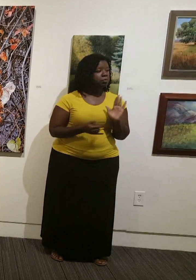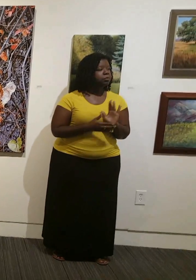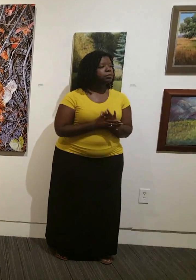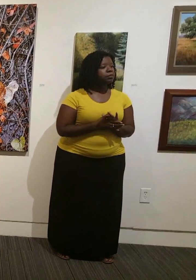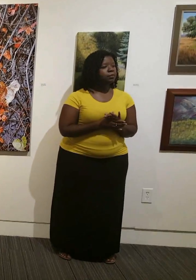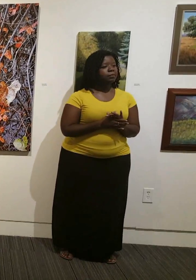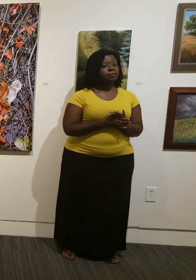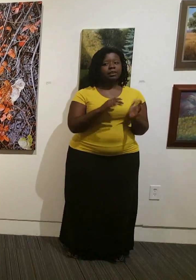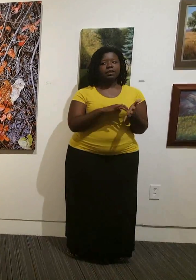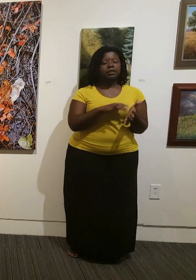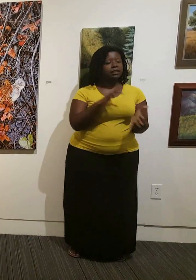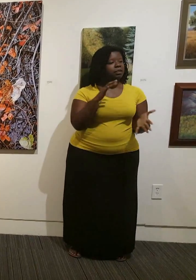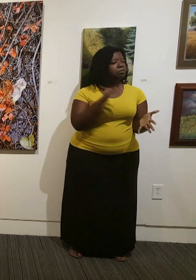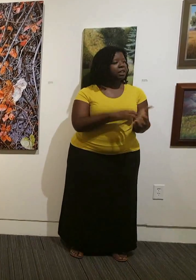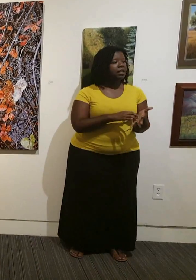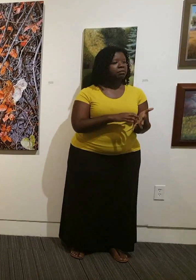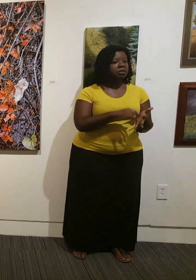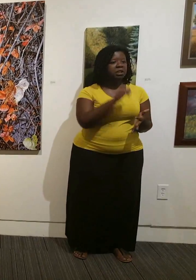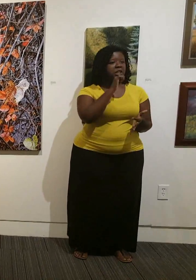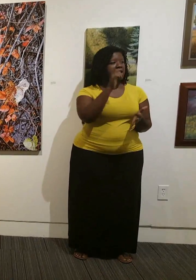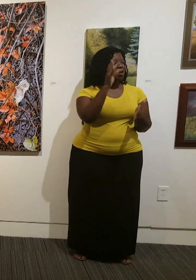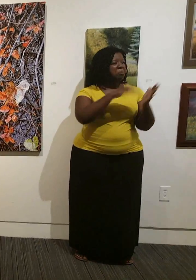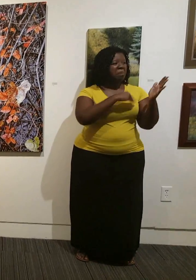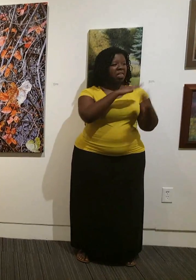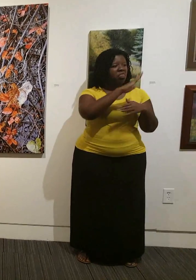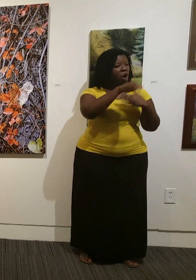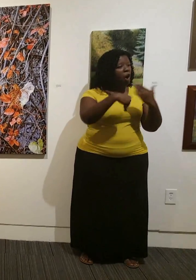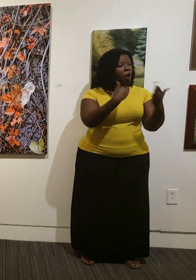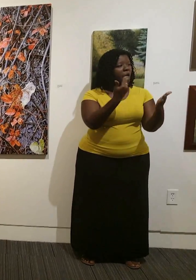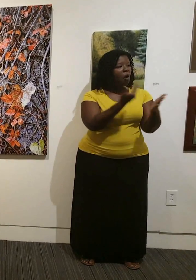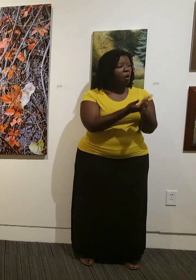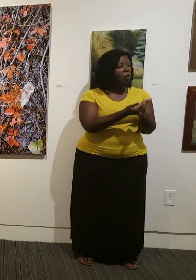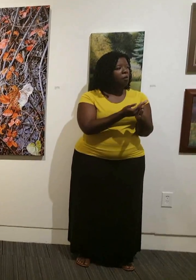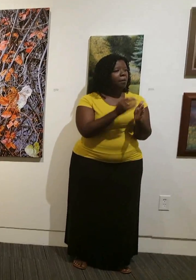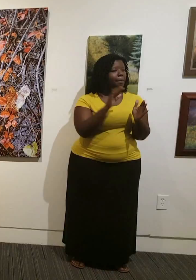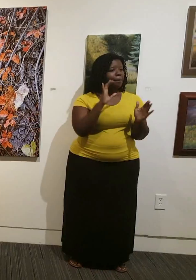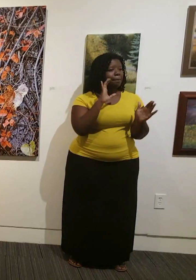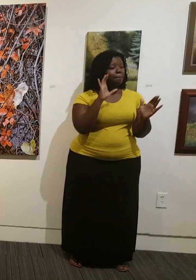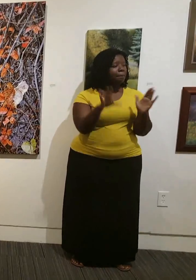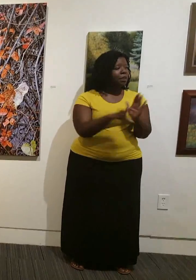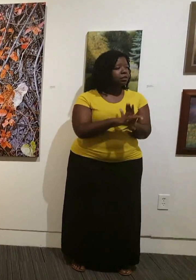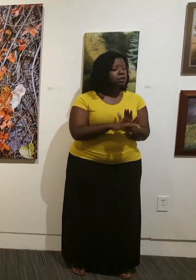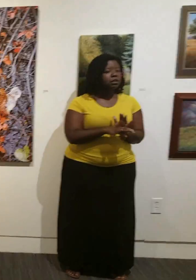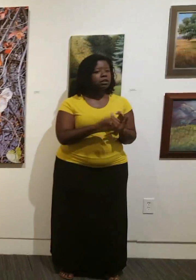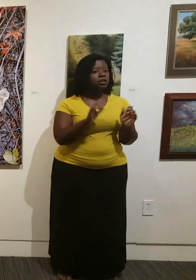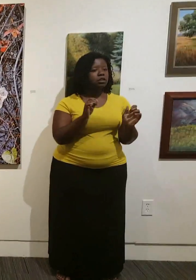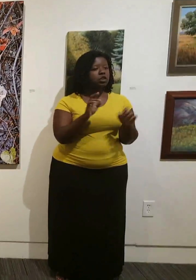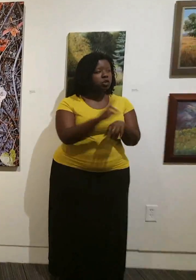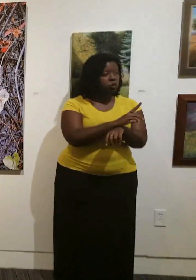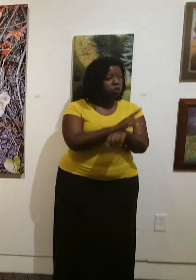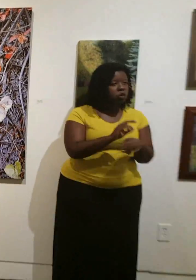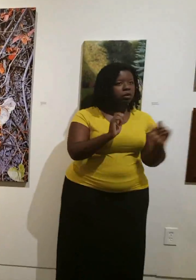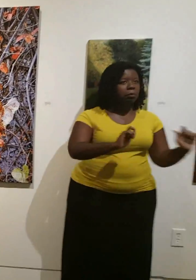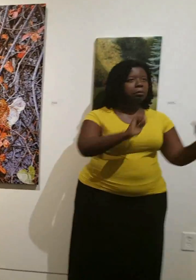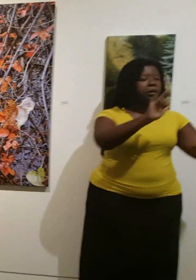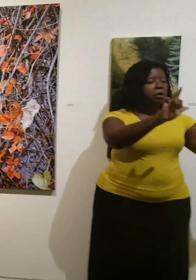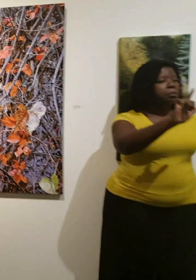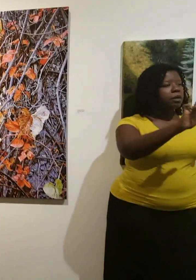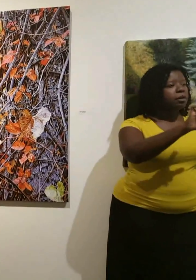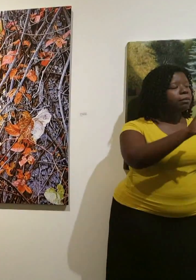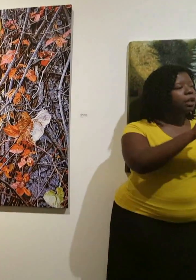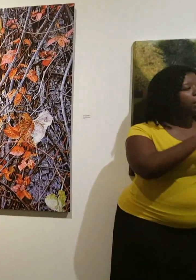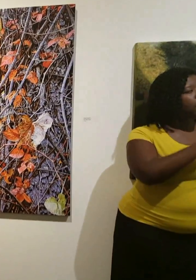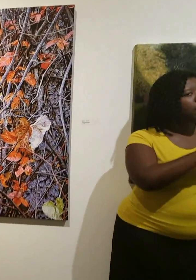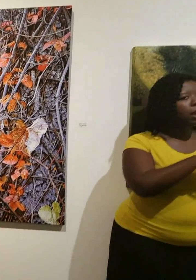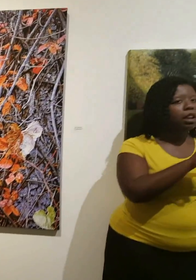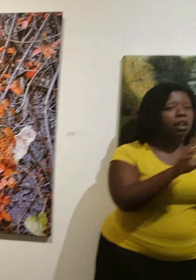seldom paint the whole photograph. Most of them are discarded, but I use them, I put them up, and then I go